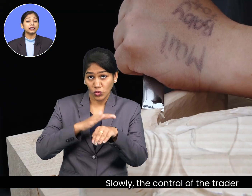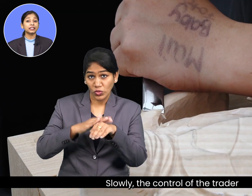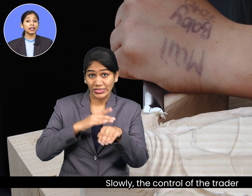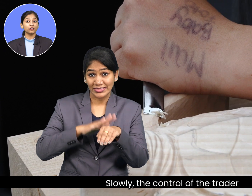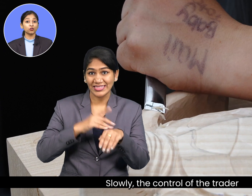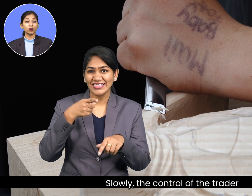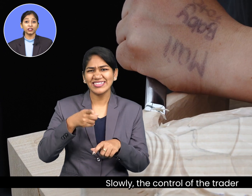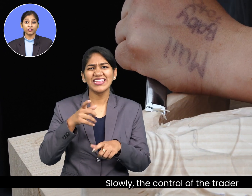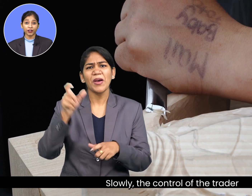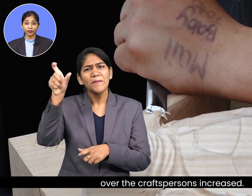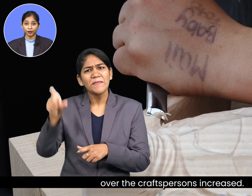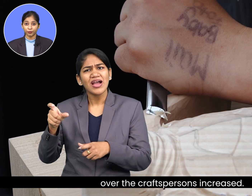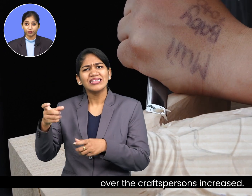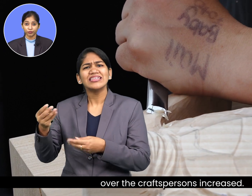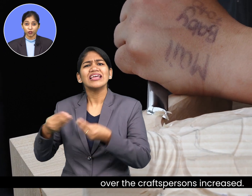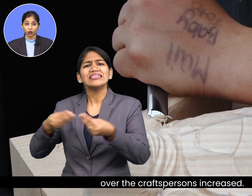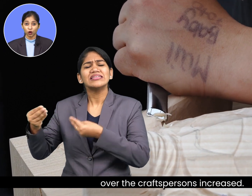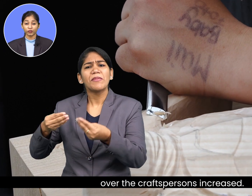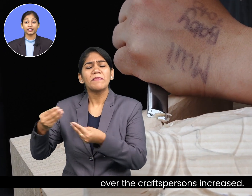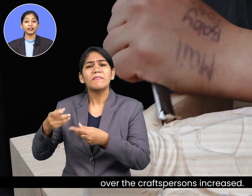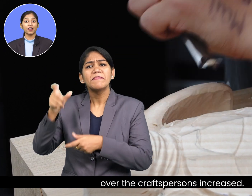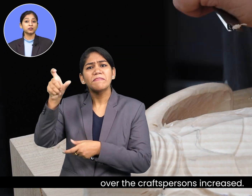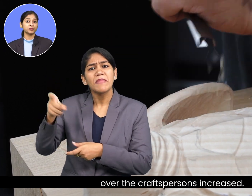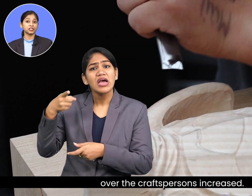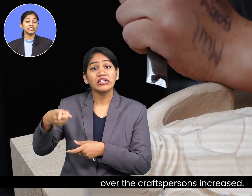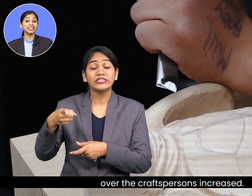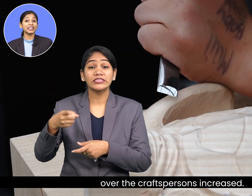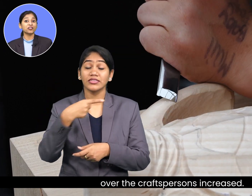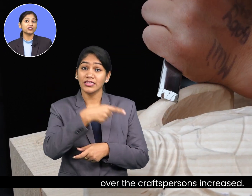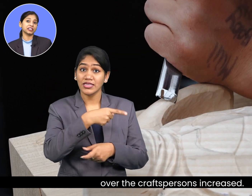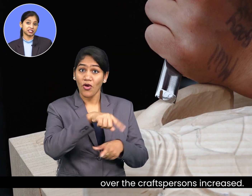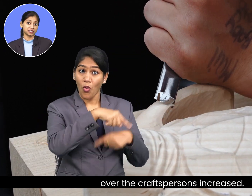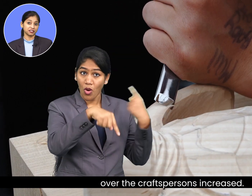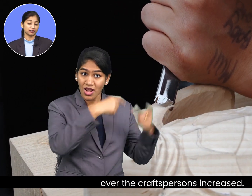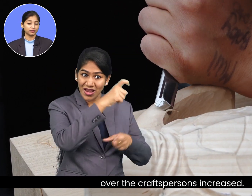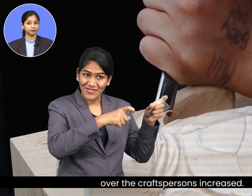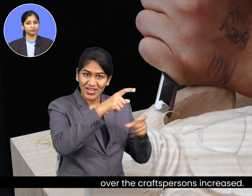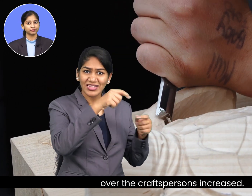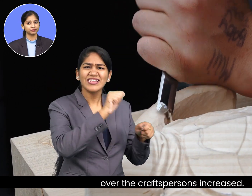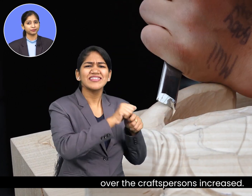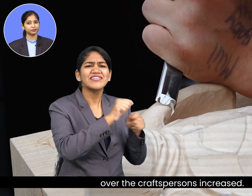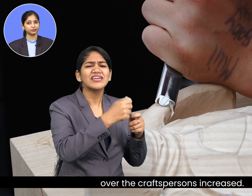Slowly, the control of the trader over the craftspersons increased.